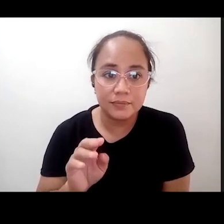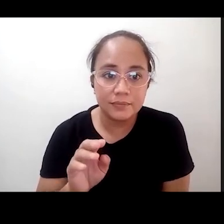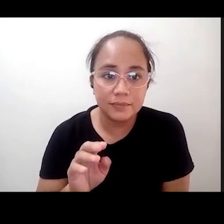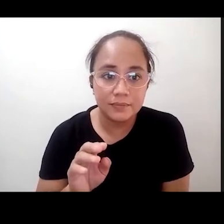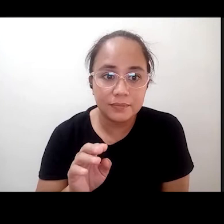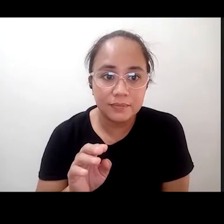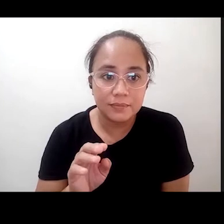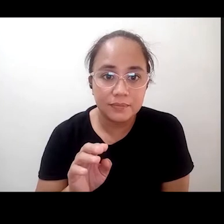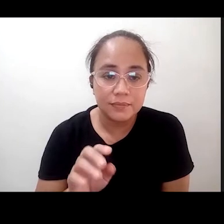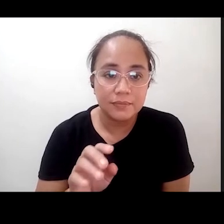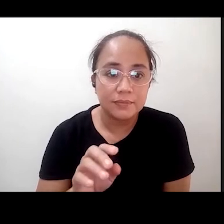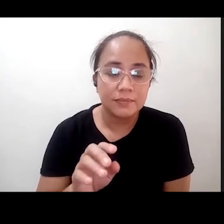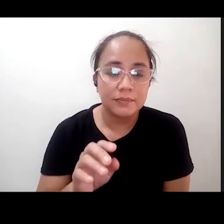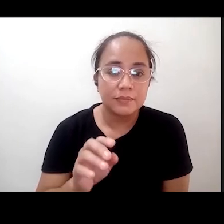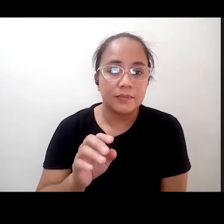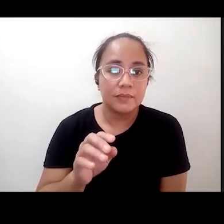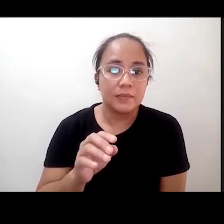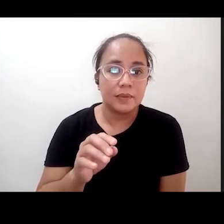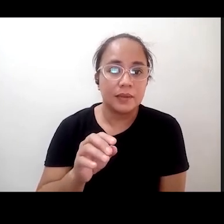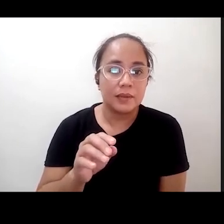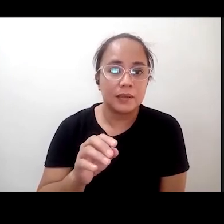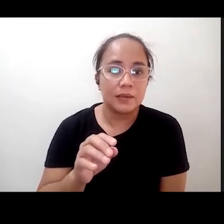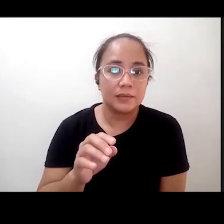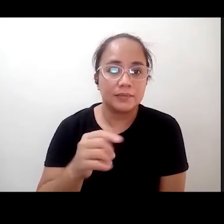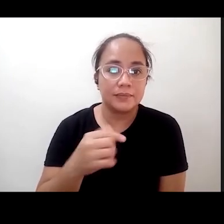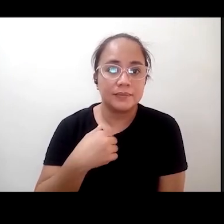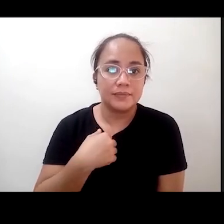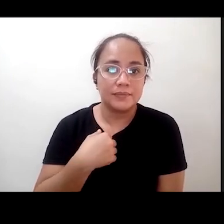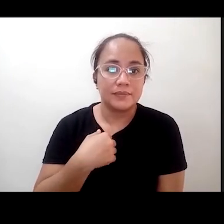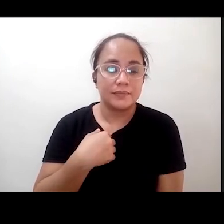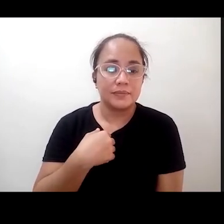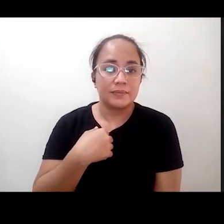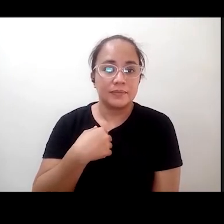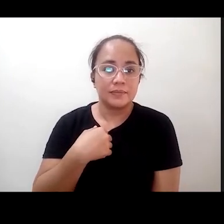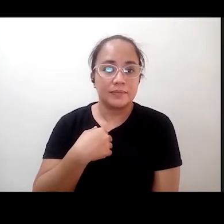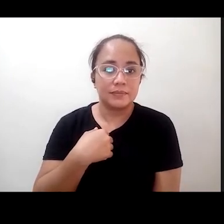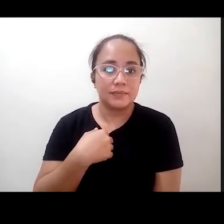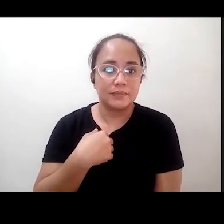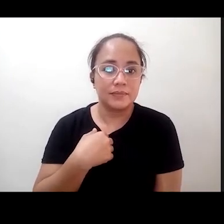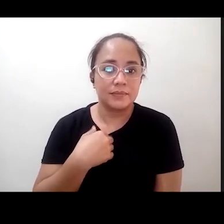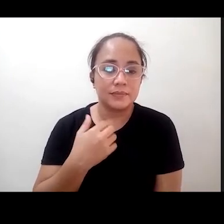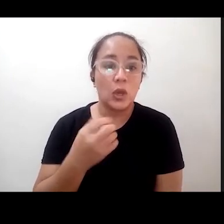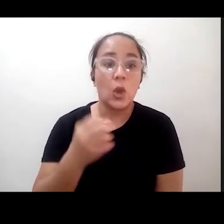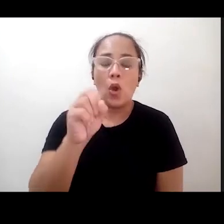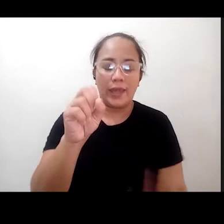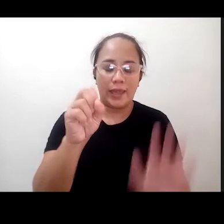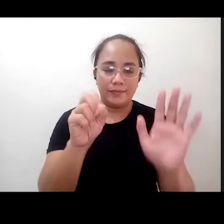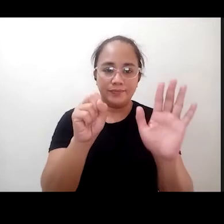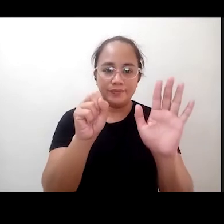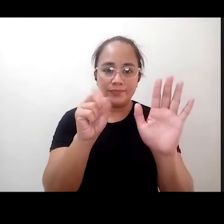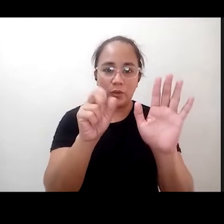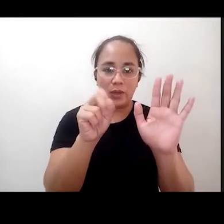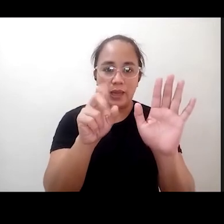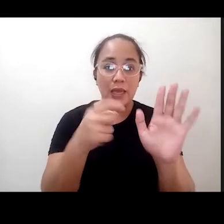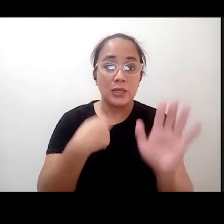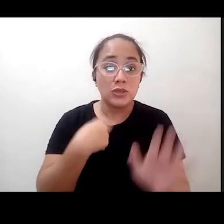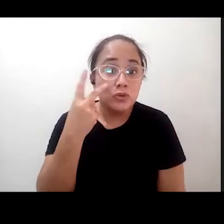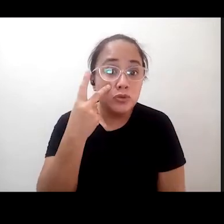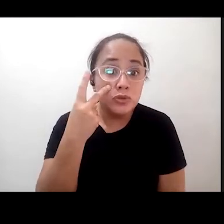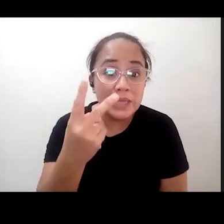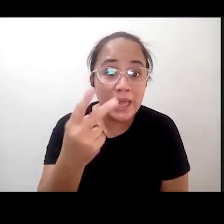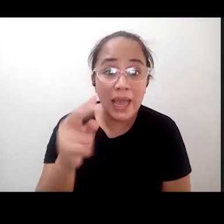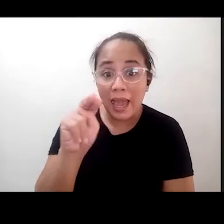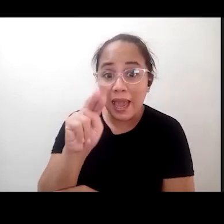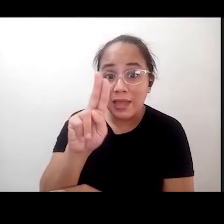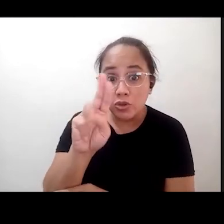So, sorry, I'm not getting the explanation. Shaq is saying. Okay. Uh, You see where NUM